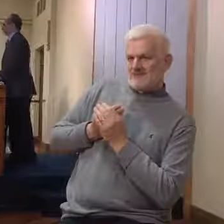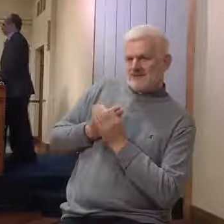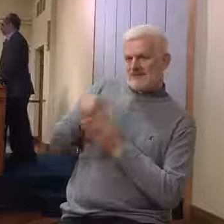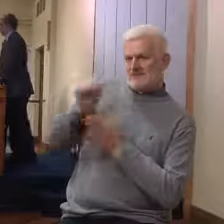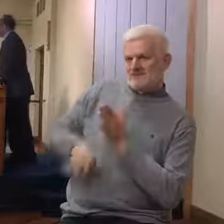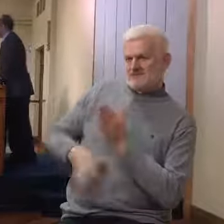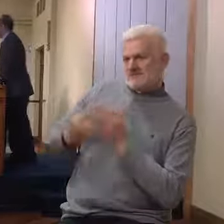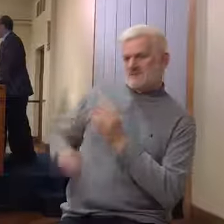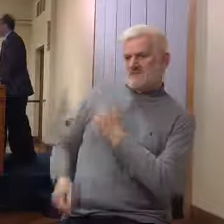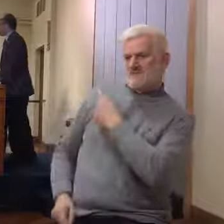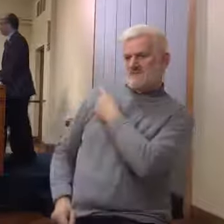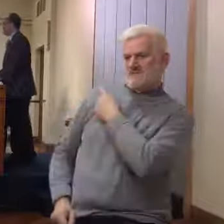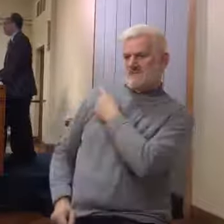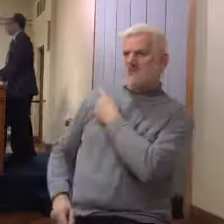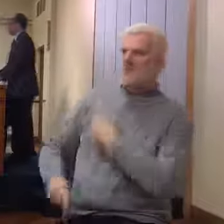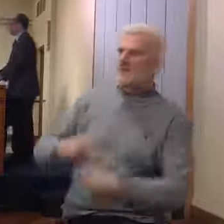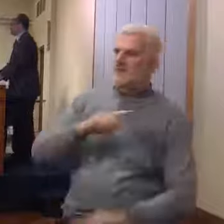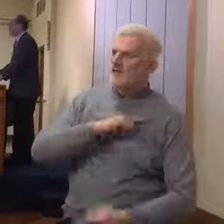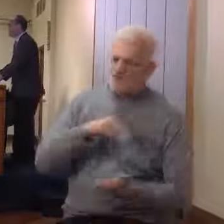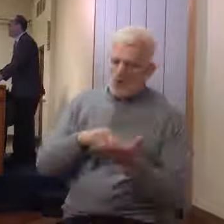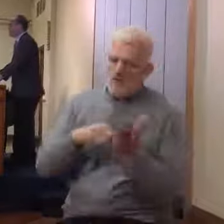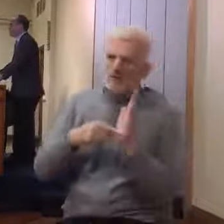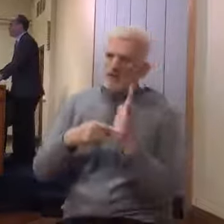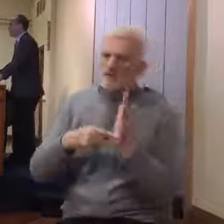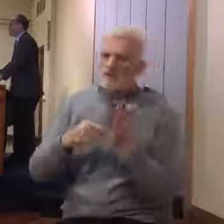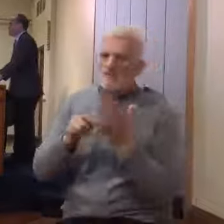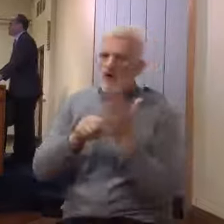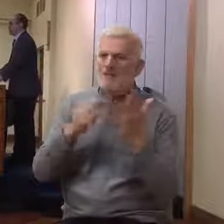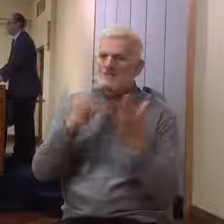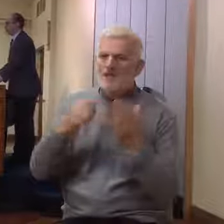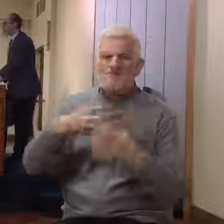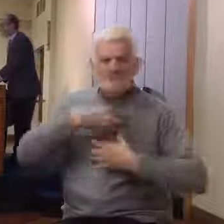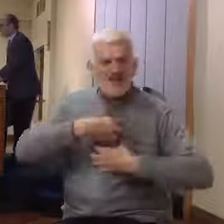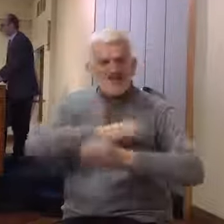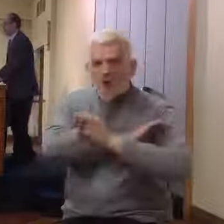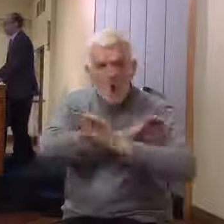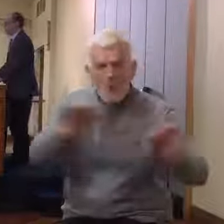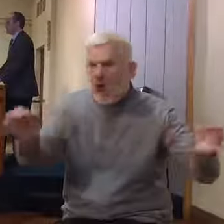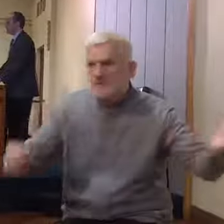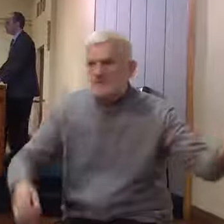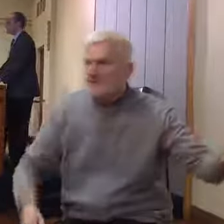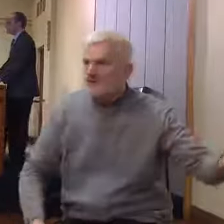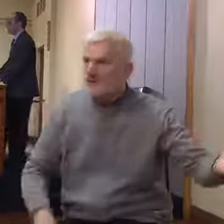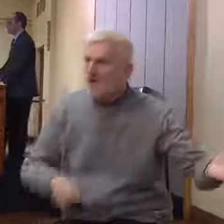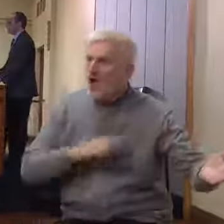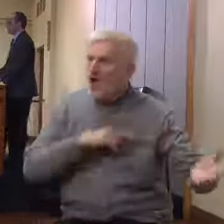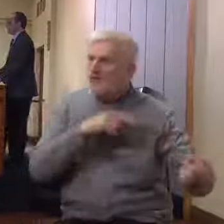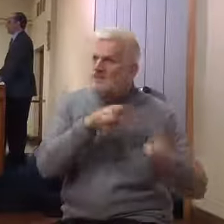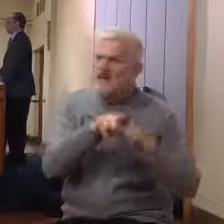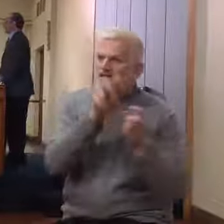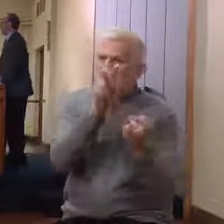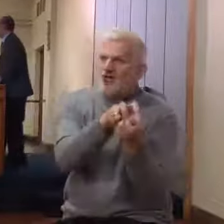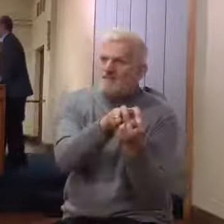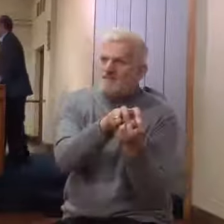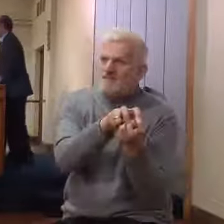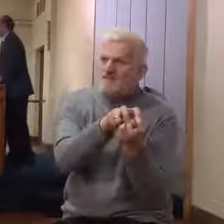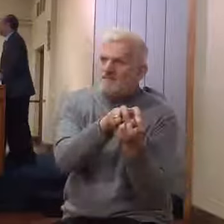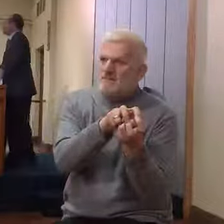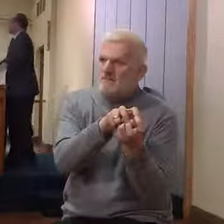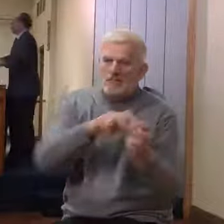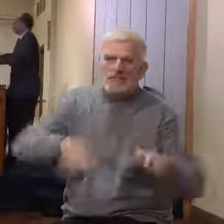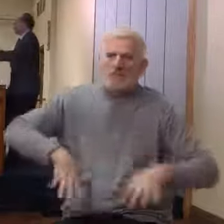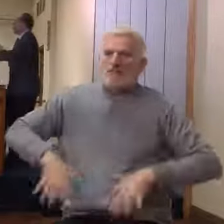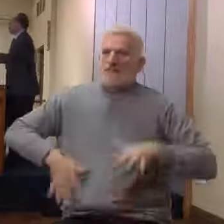said, fear no man. The fear of man is a snare. It is a snare. My dear